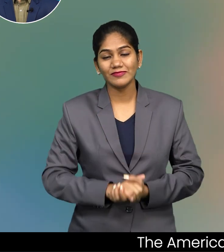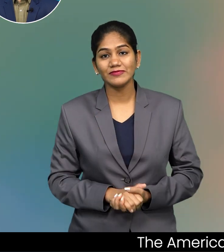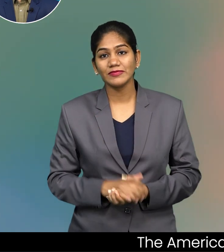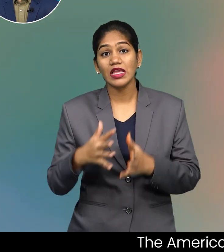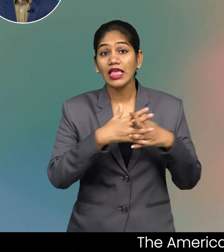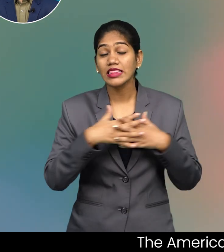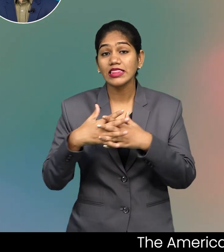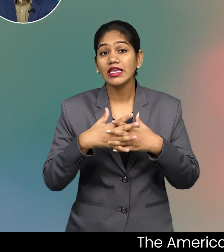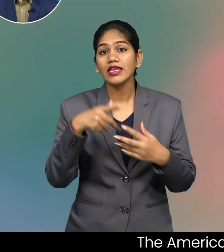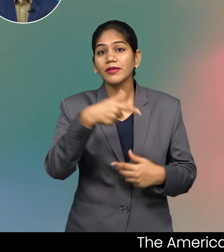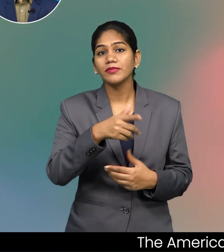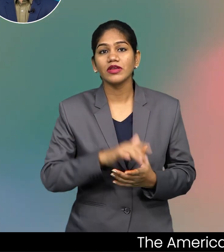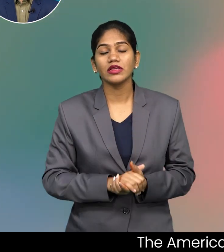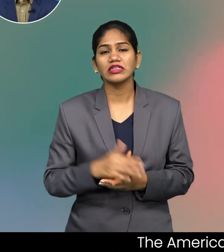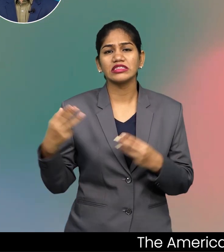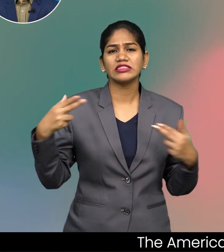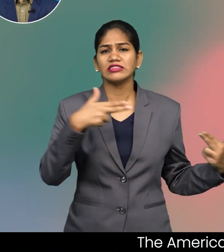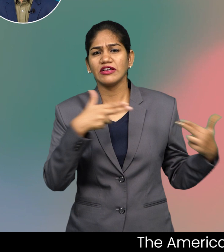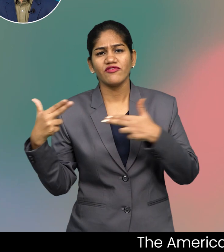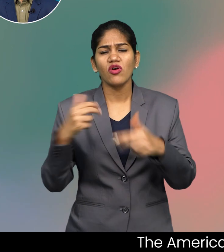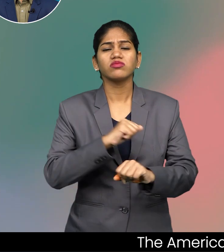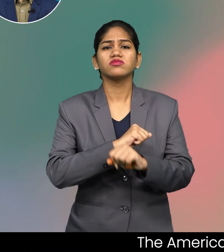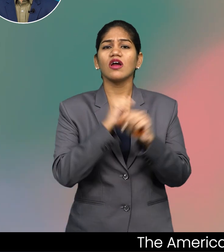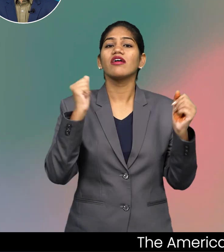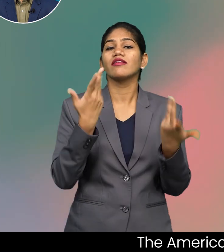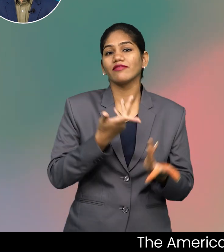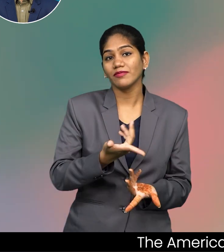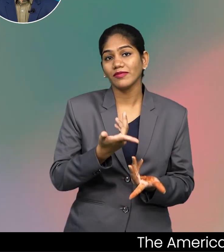The American War of Independence